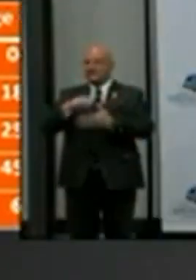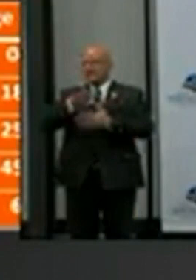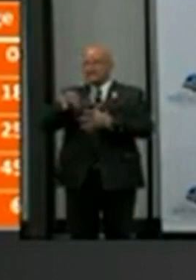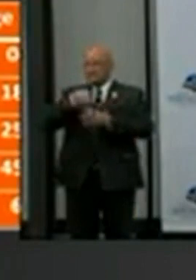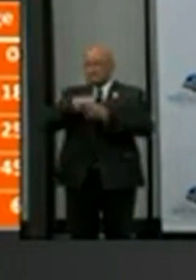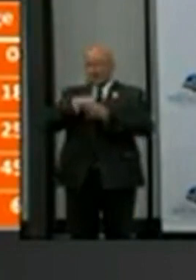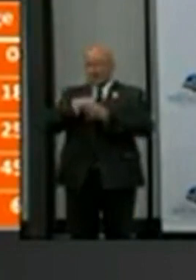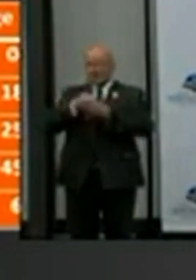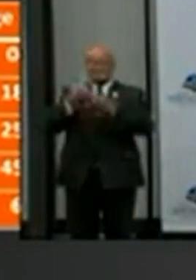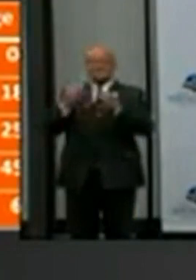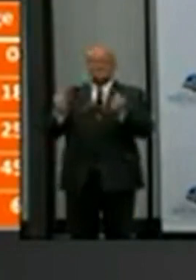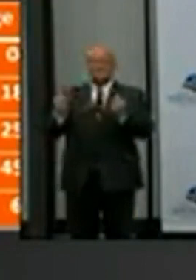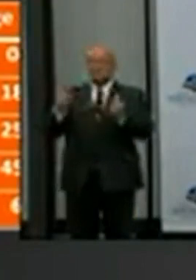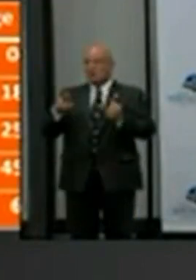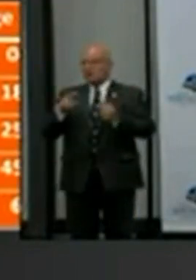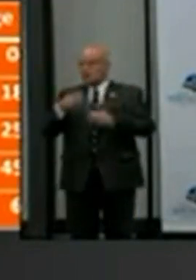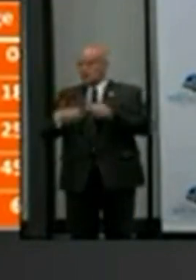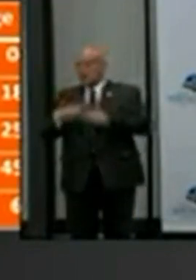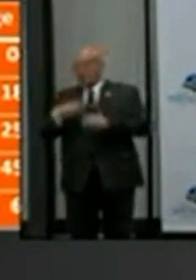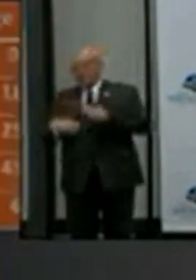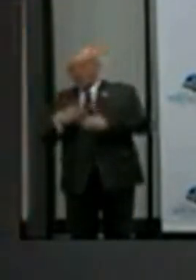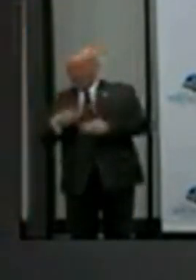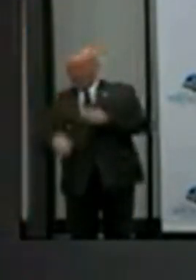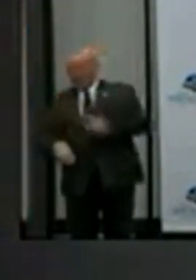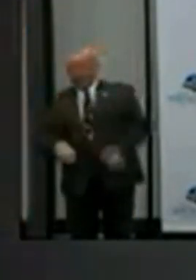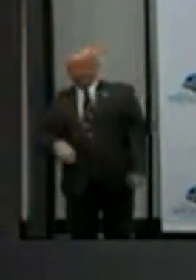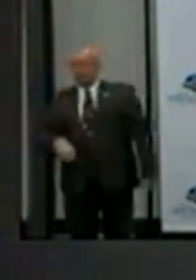of the solution or part of the problem.